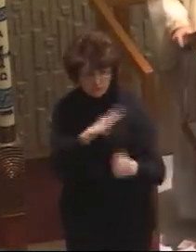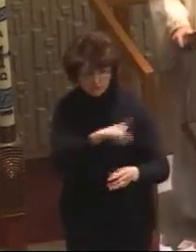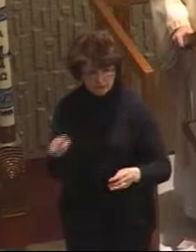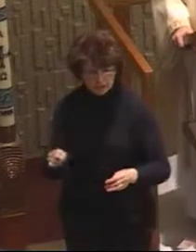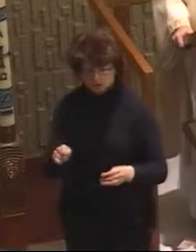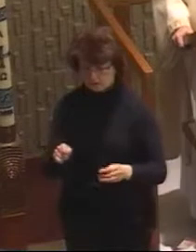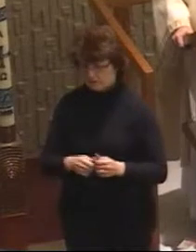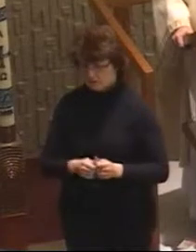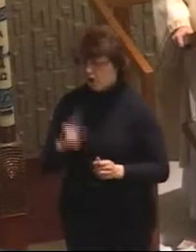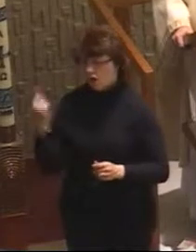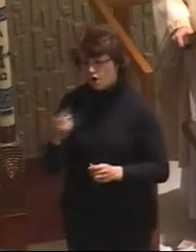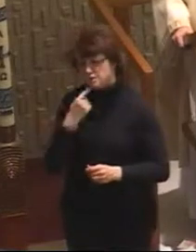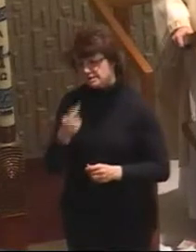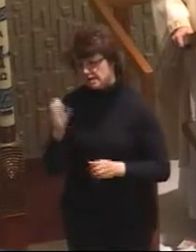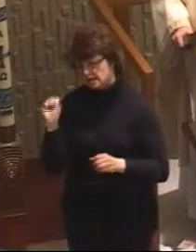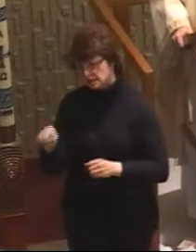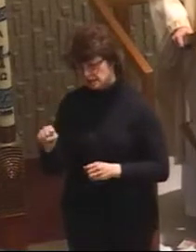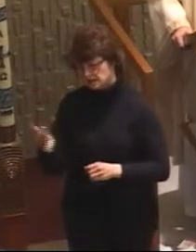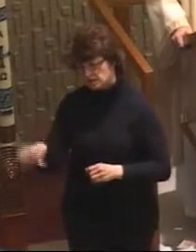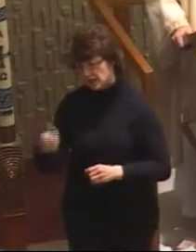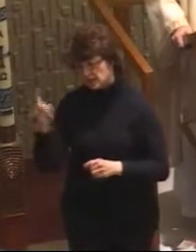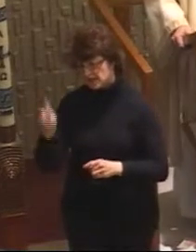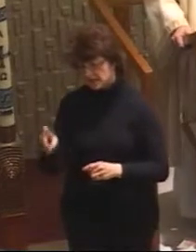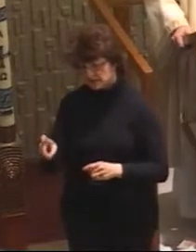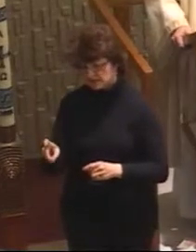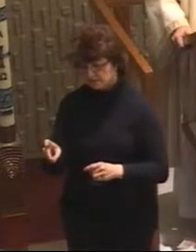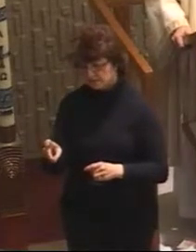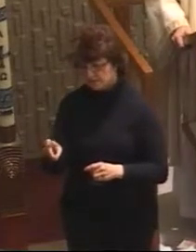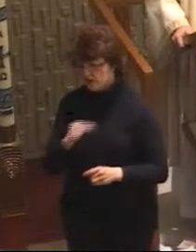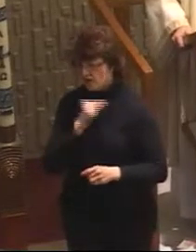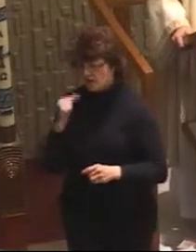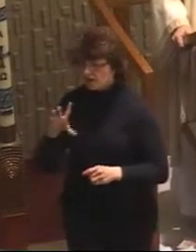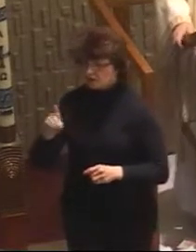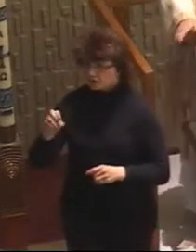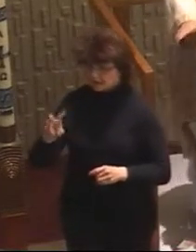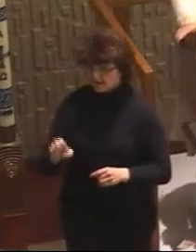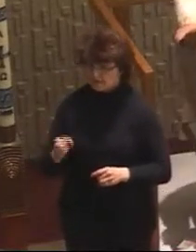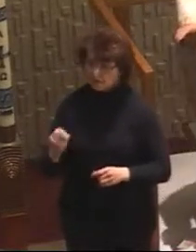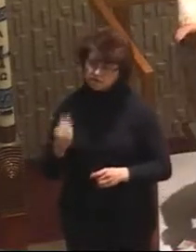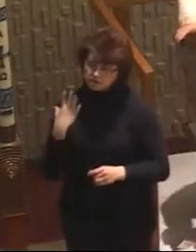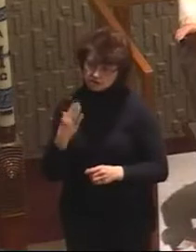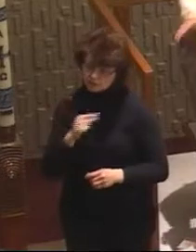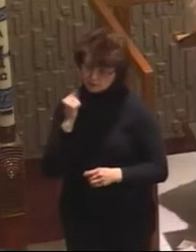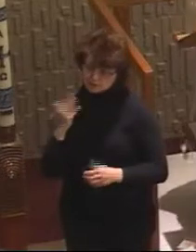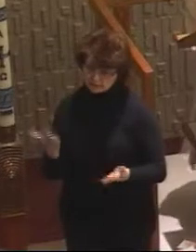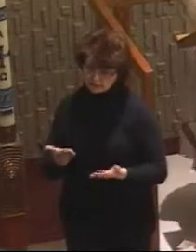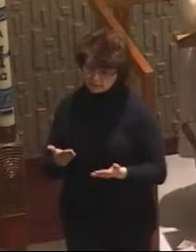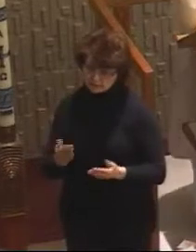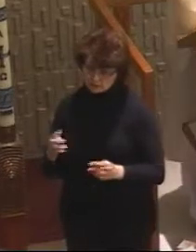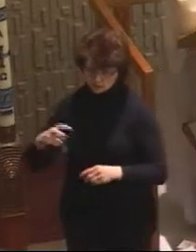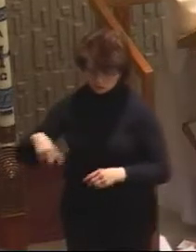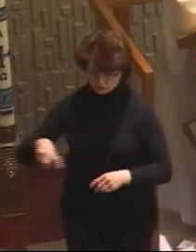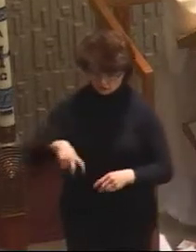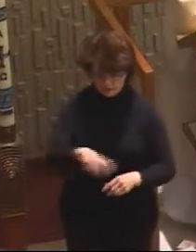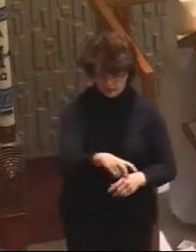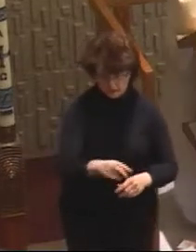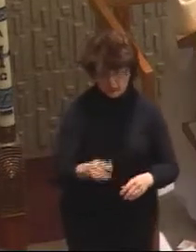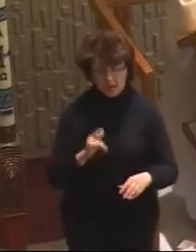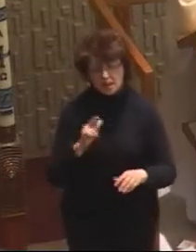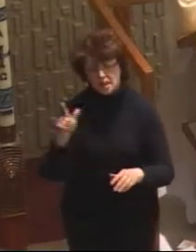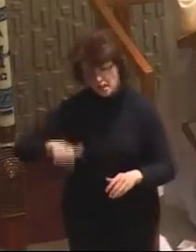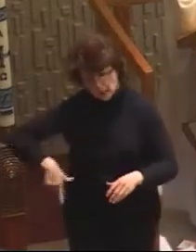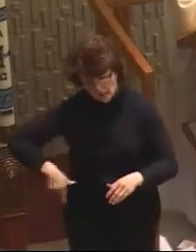yes. Father David, traveling late at night to go down to Camp Turner to expose the Blessed Sacrament and